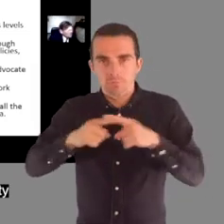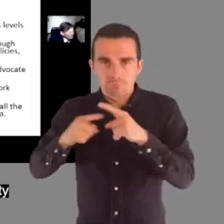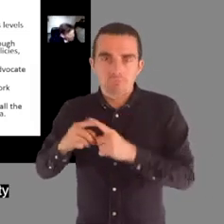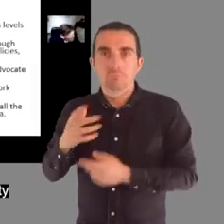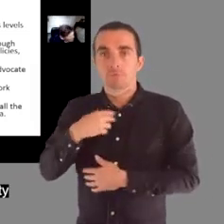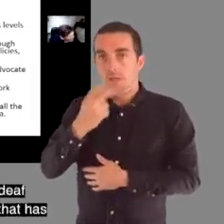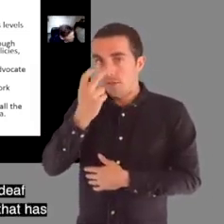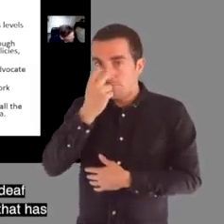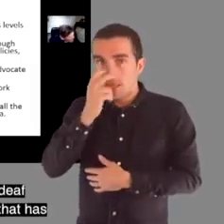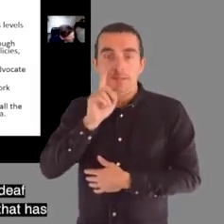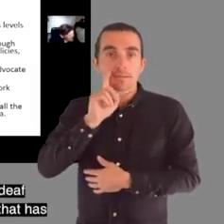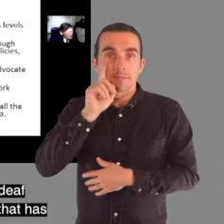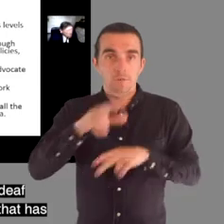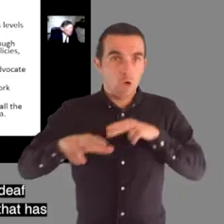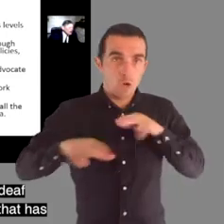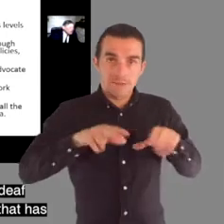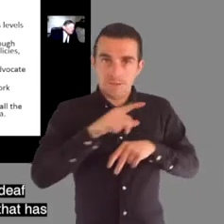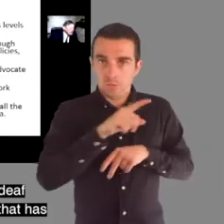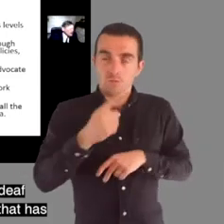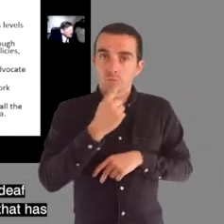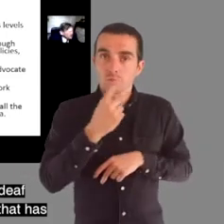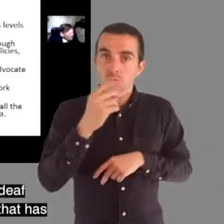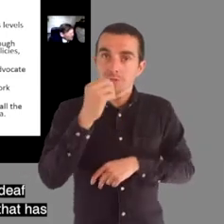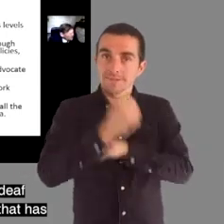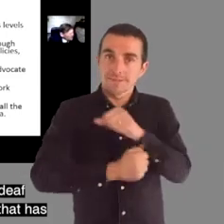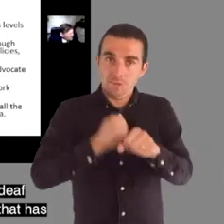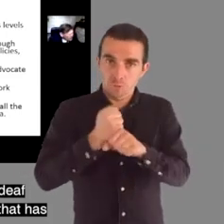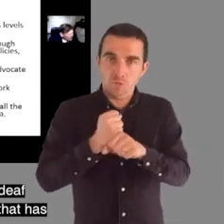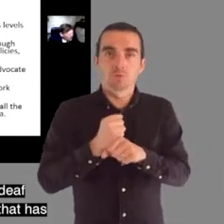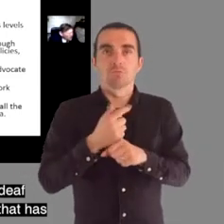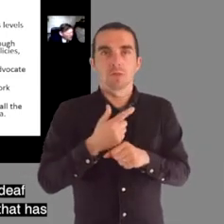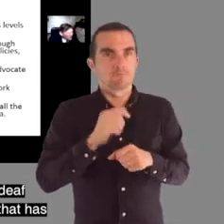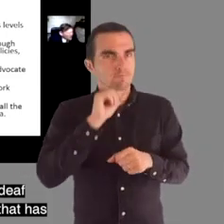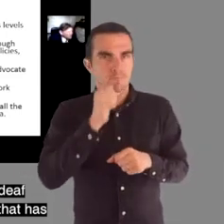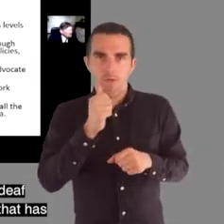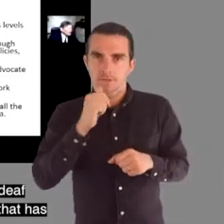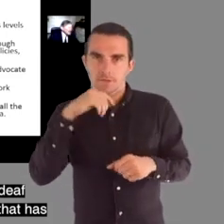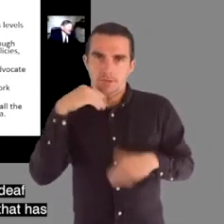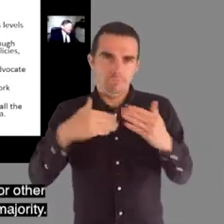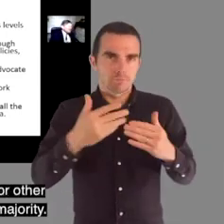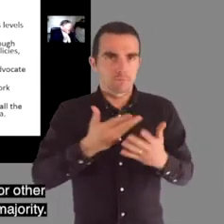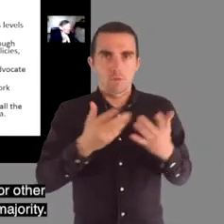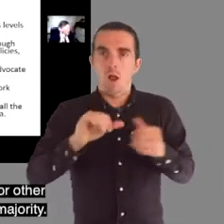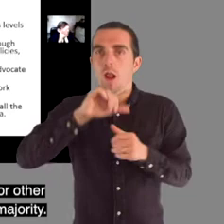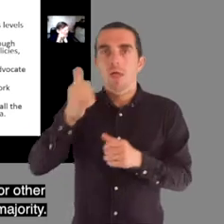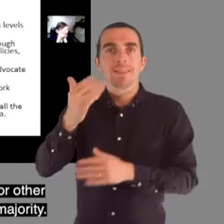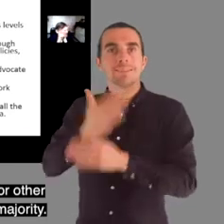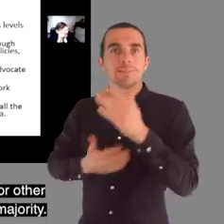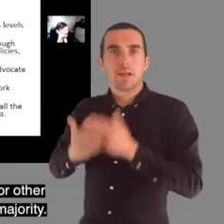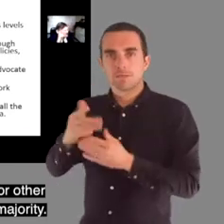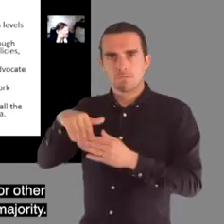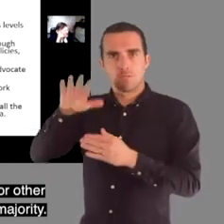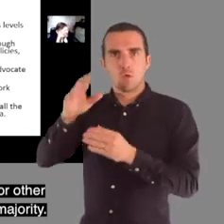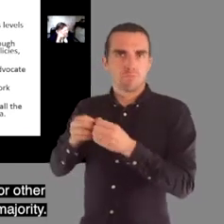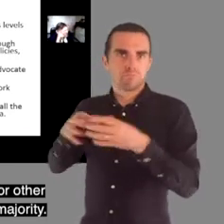cross-disability is really important. Yes, we've had blind and deaf organizations for 120 years, but that hasn't actually progressed